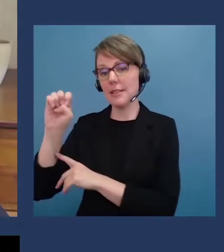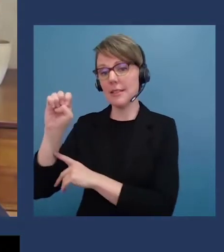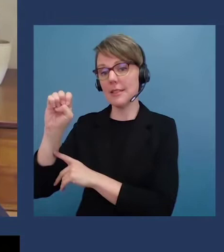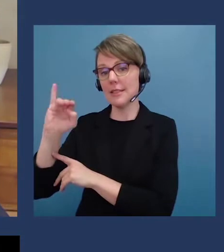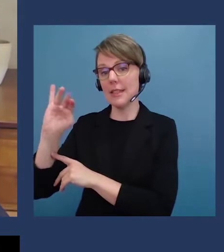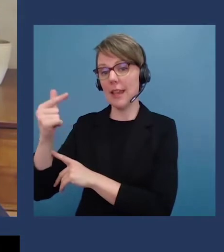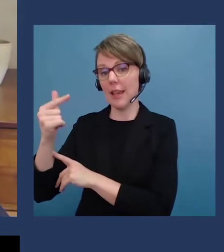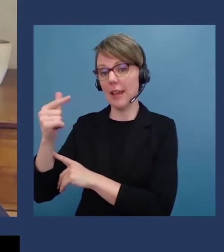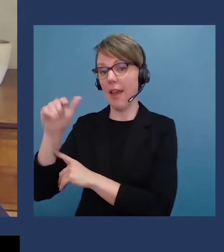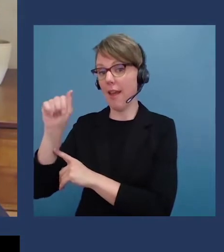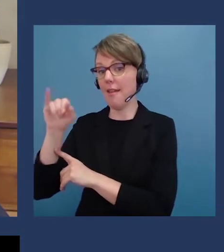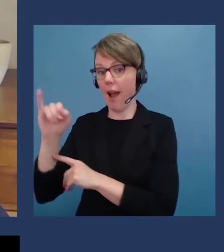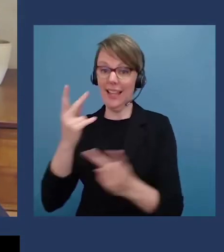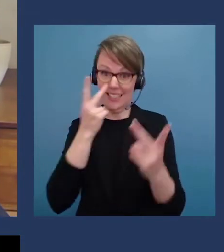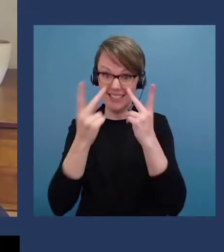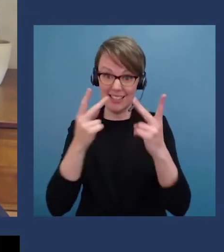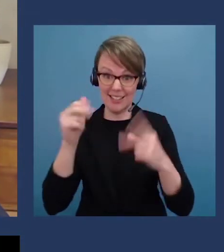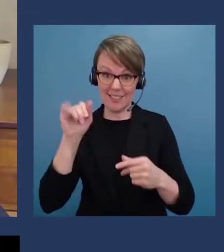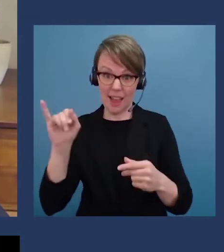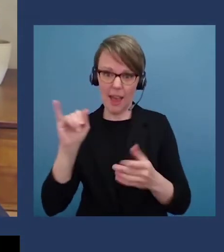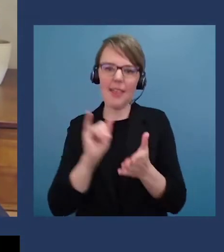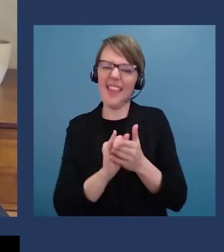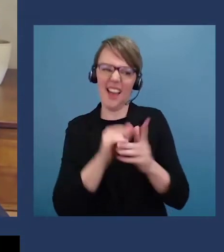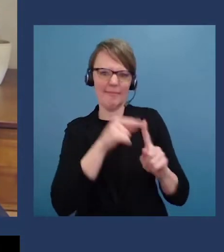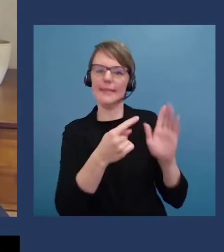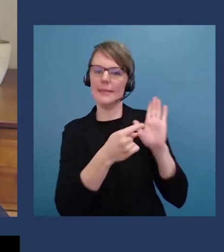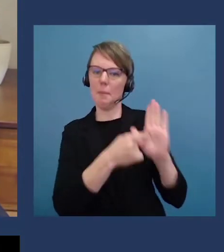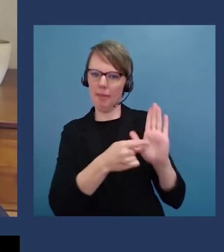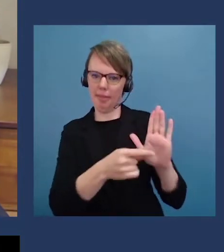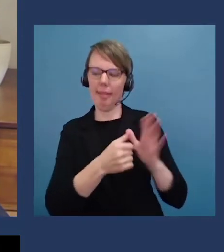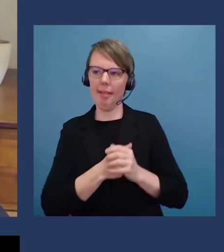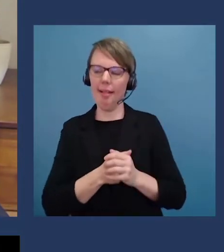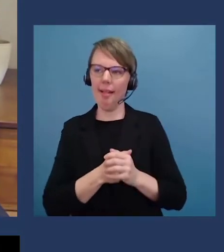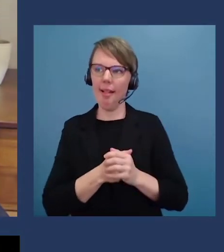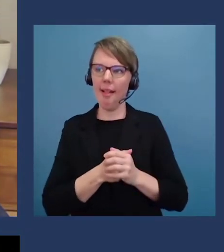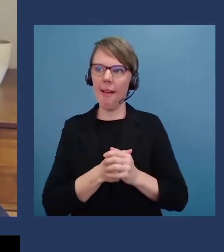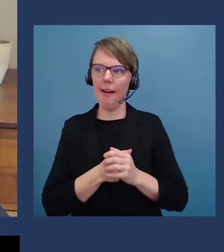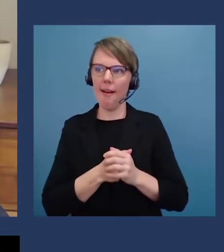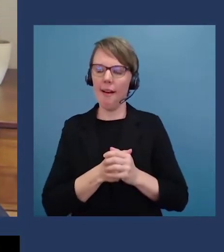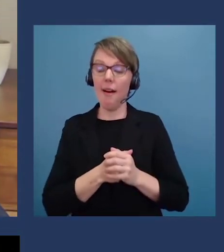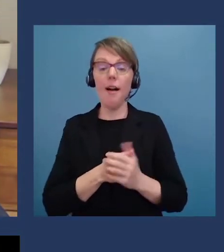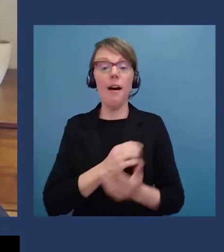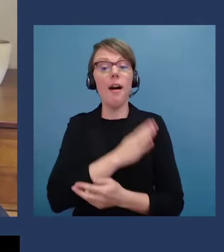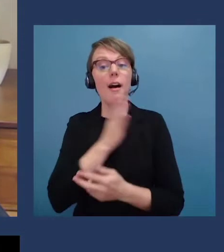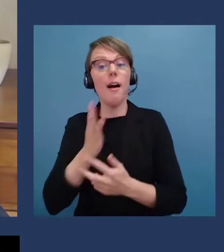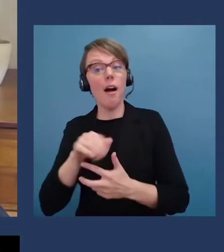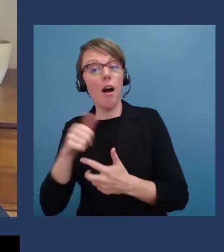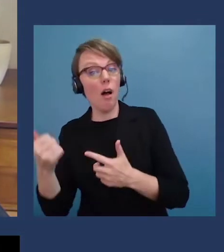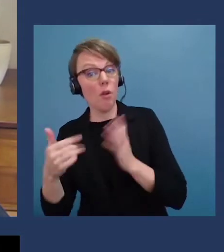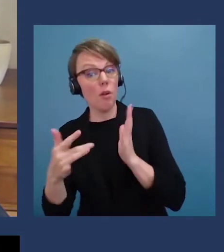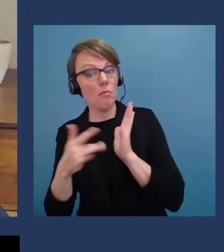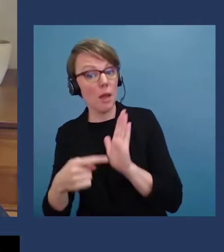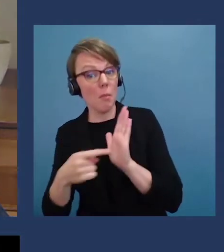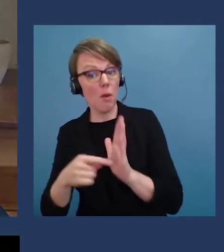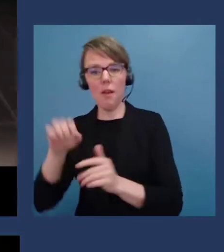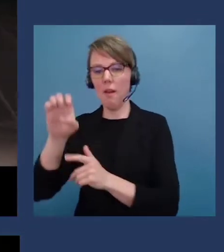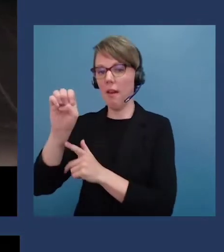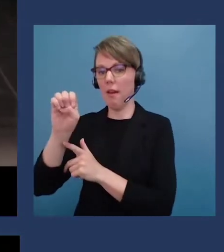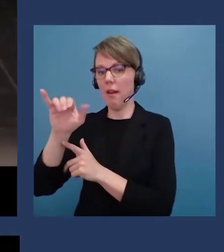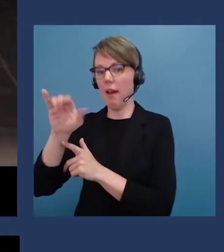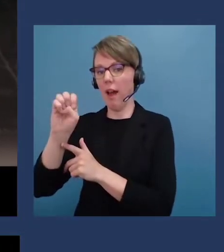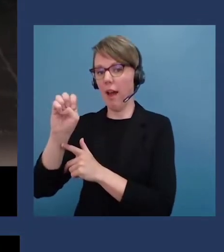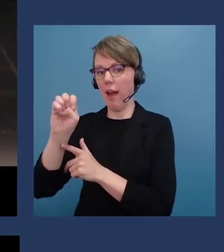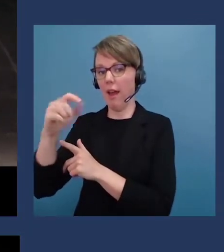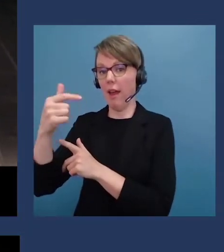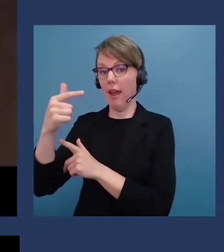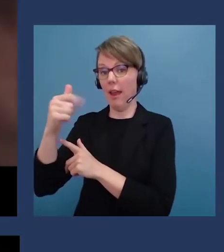run through and see how ready they are. How do you onboard an employee who needs some accessibility help?